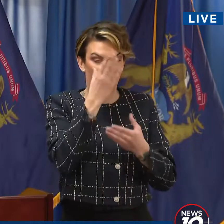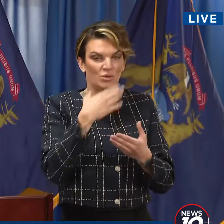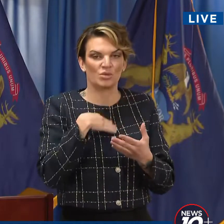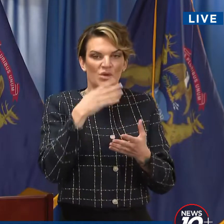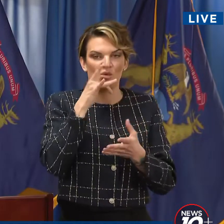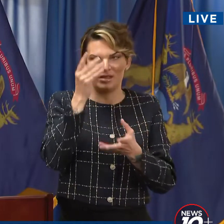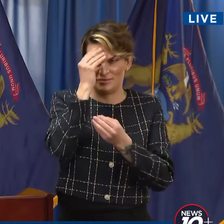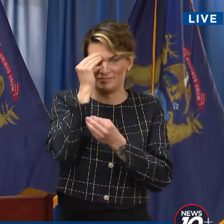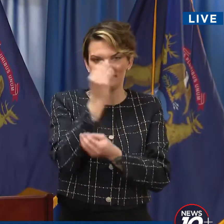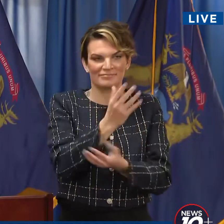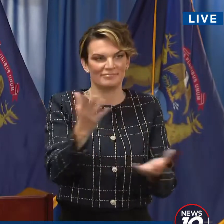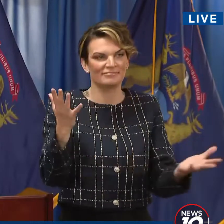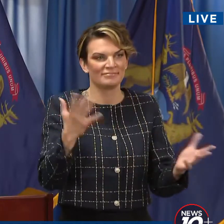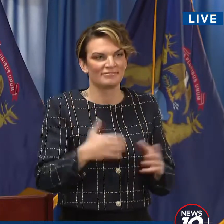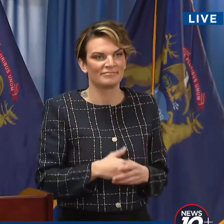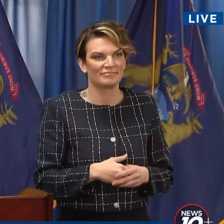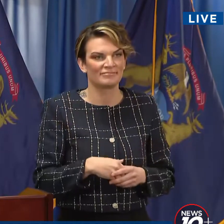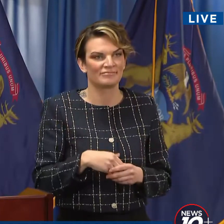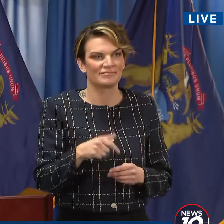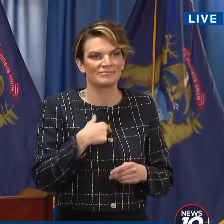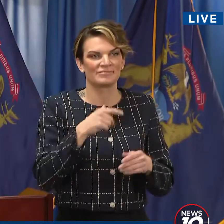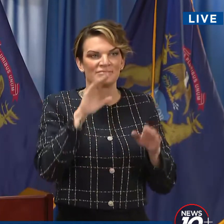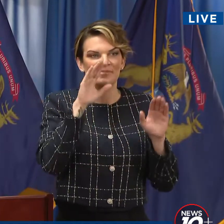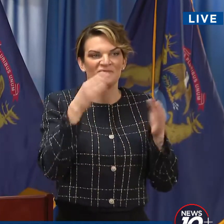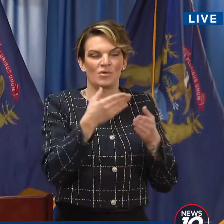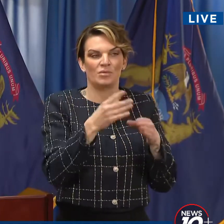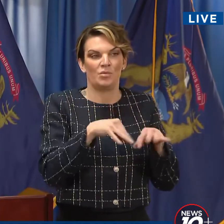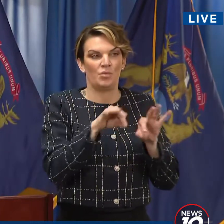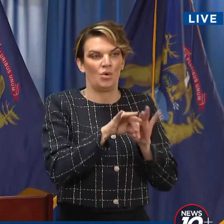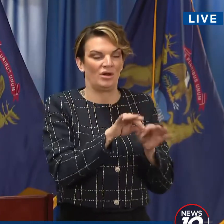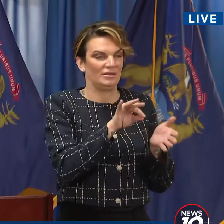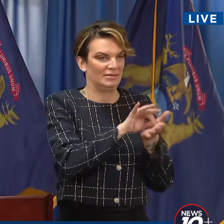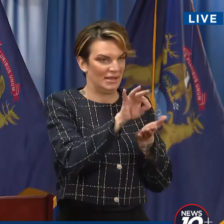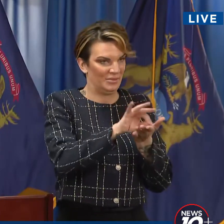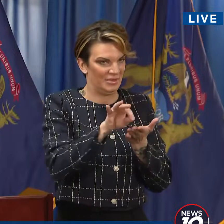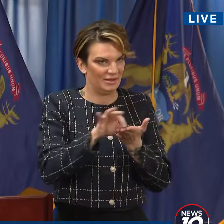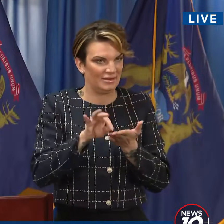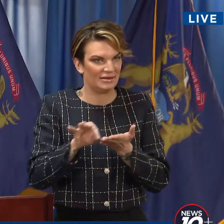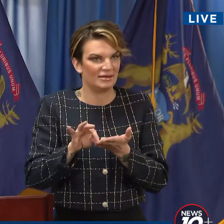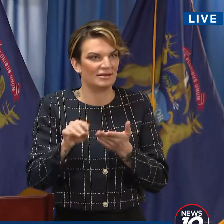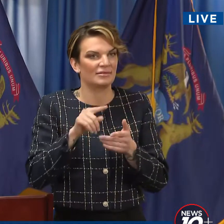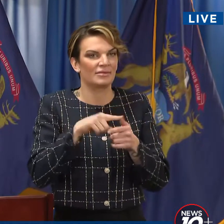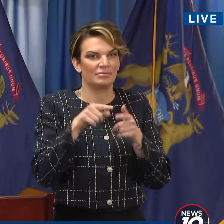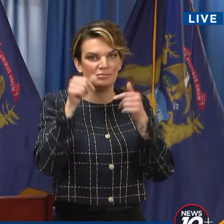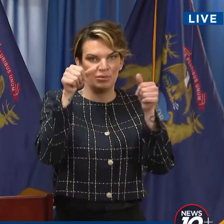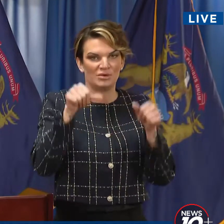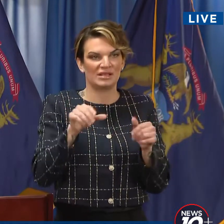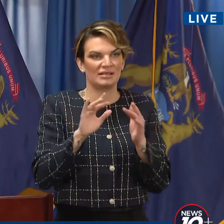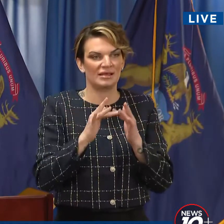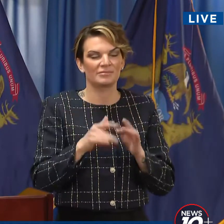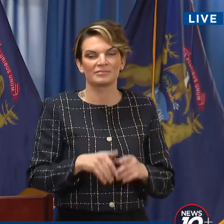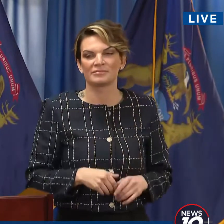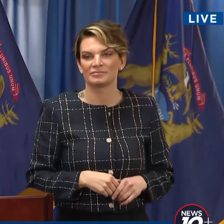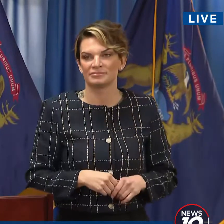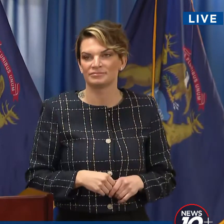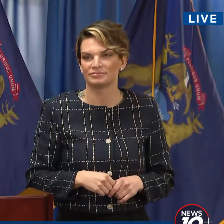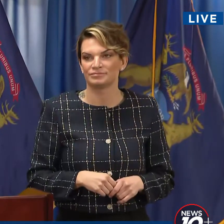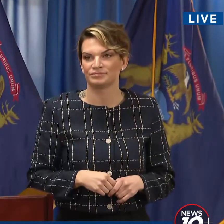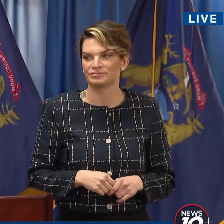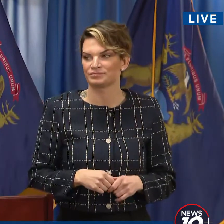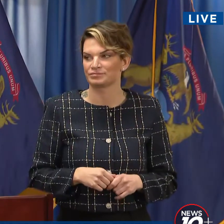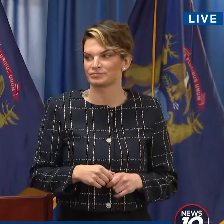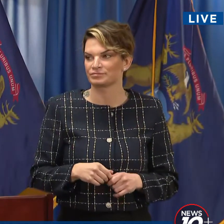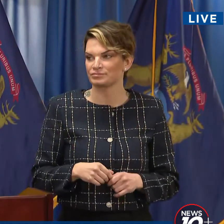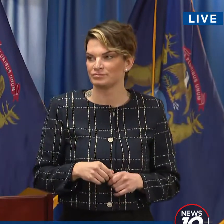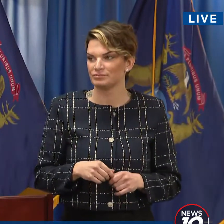this point, and focus on tabulating all the valid votes and then getting them posted online as they're available. Are those